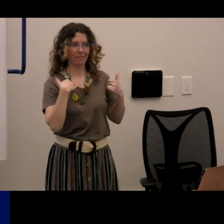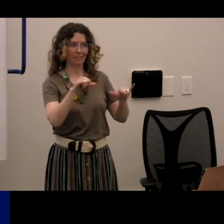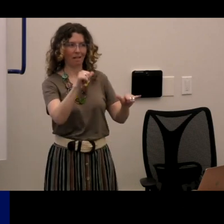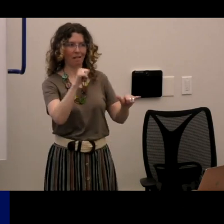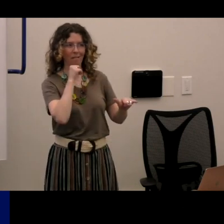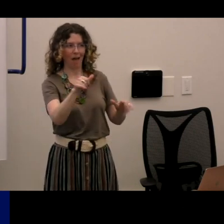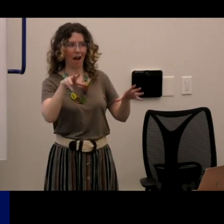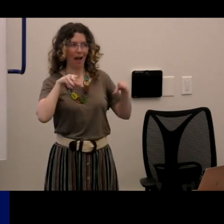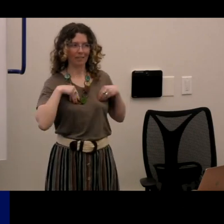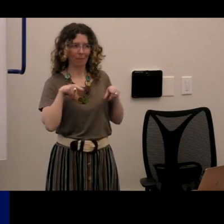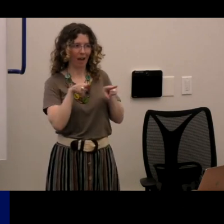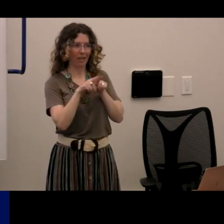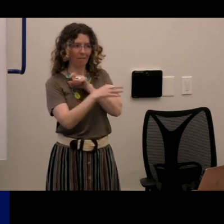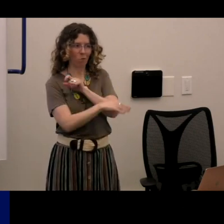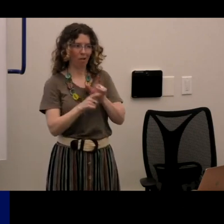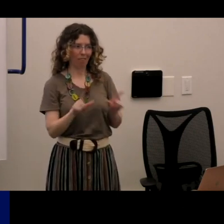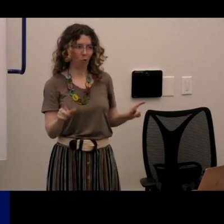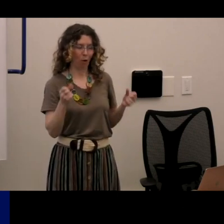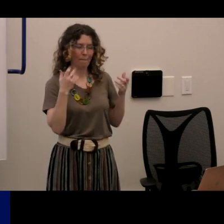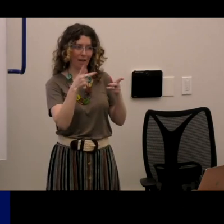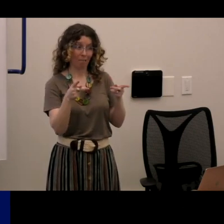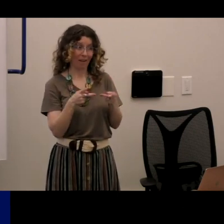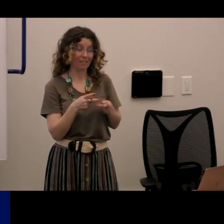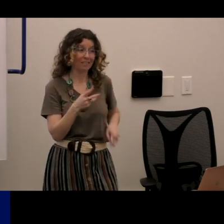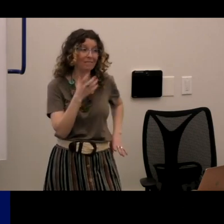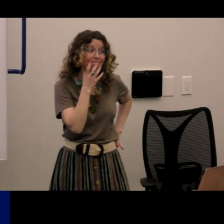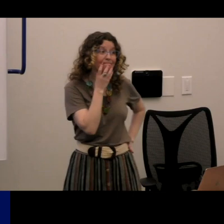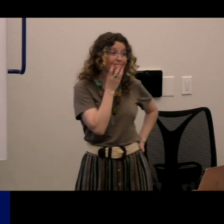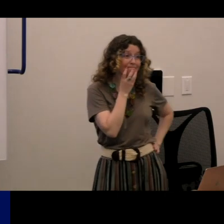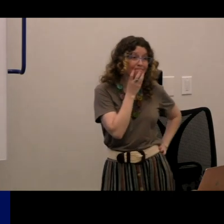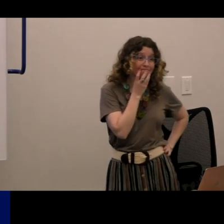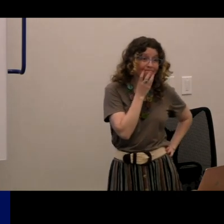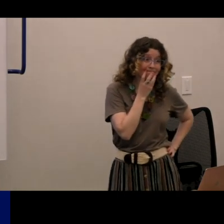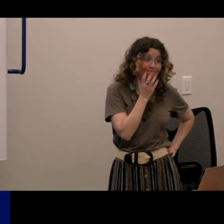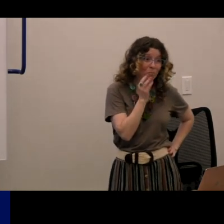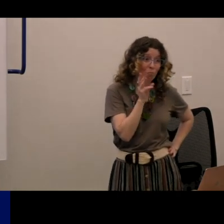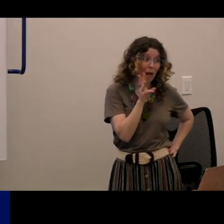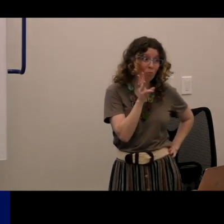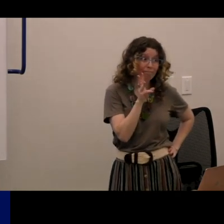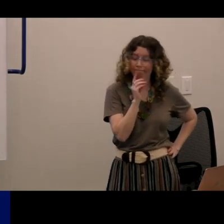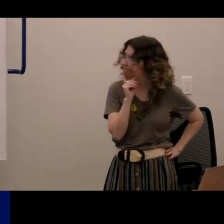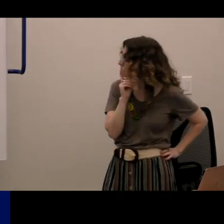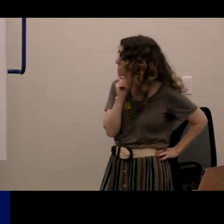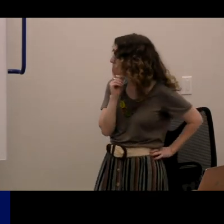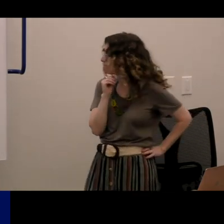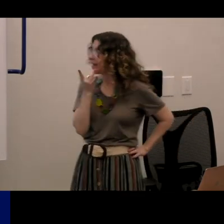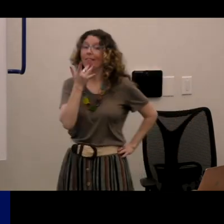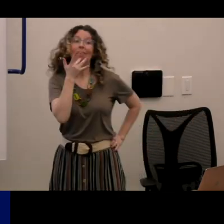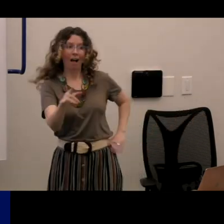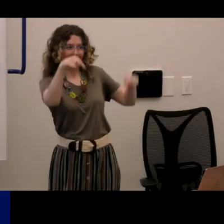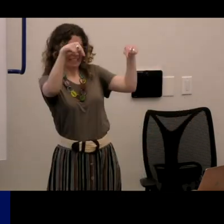The understanding that ASL is still not accepted as a foreign language in most places. How about that? Wow, am I